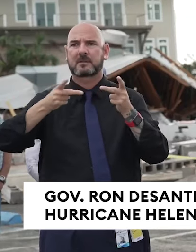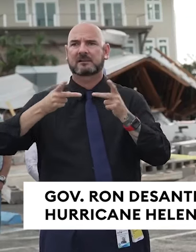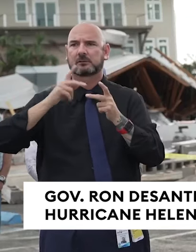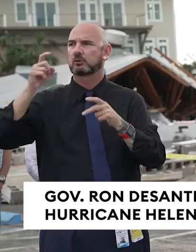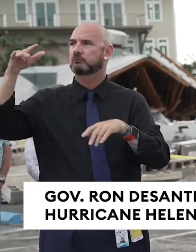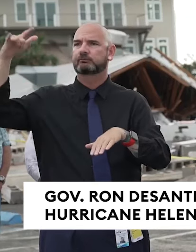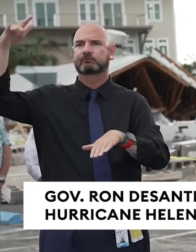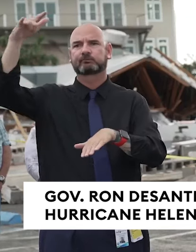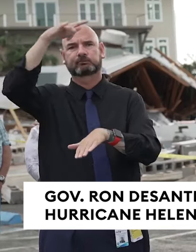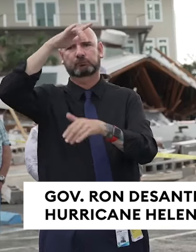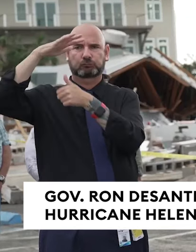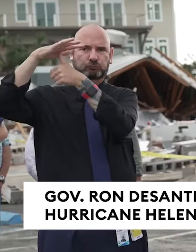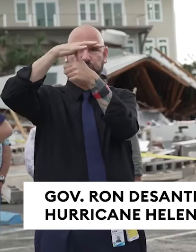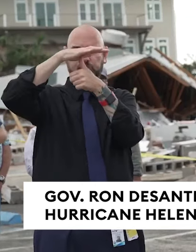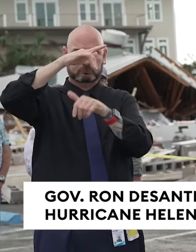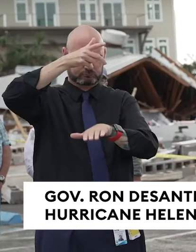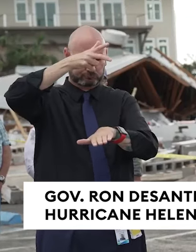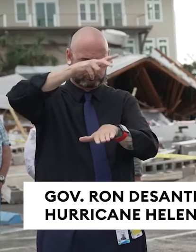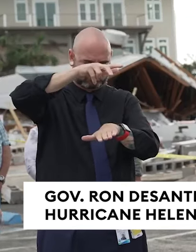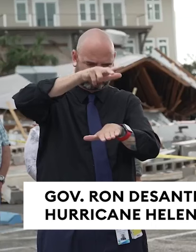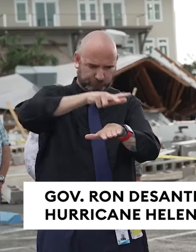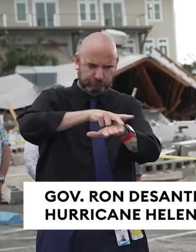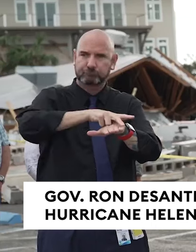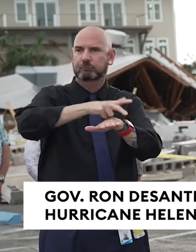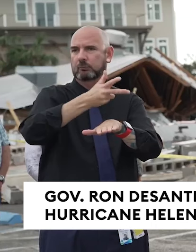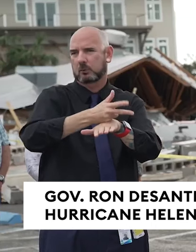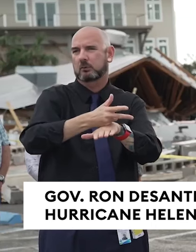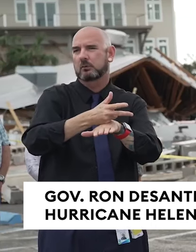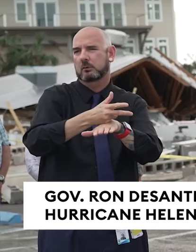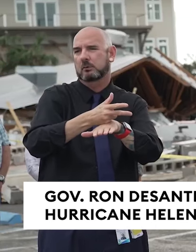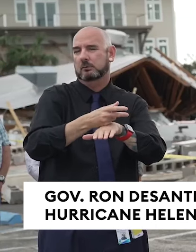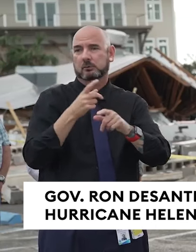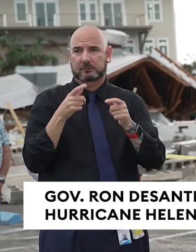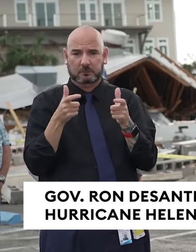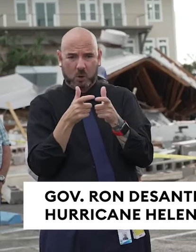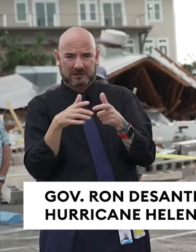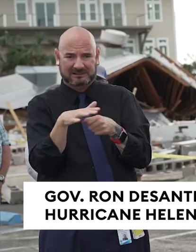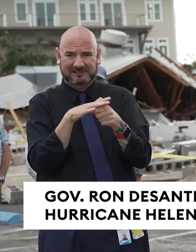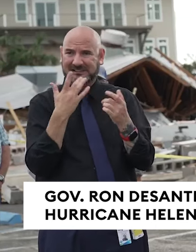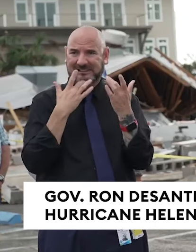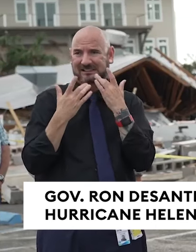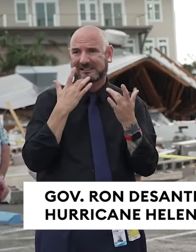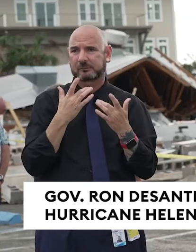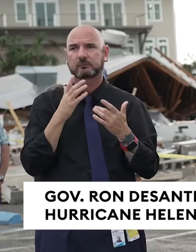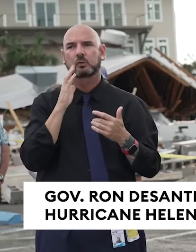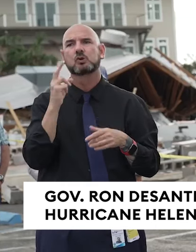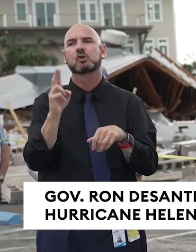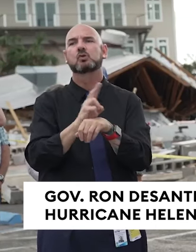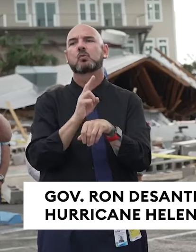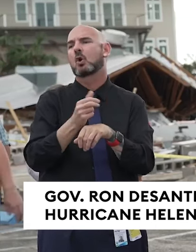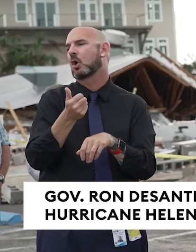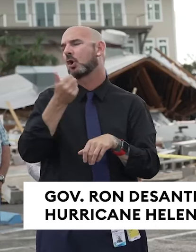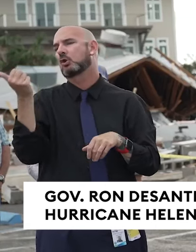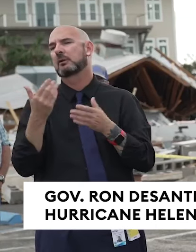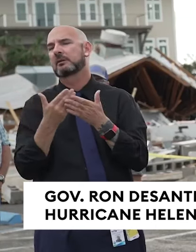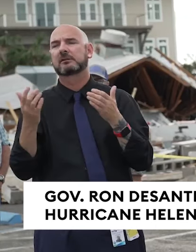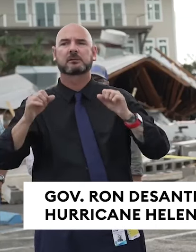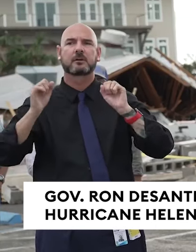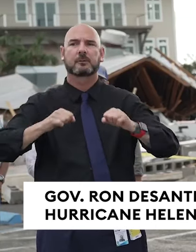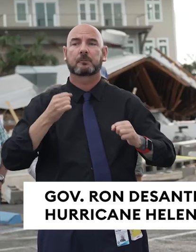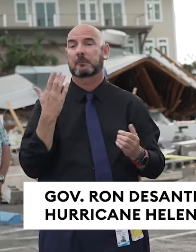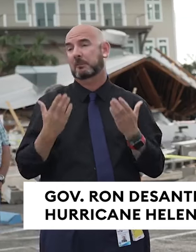Some of these areas may be even tighter than that, and so we'll be using other assets to be able to maybe get into